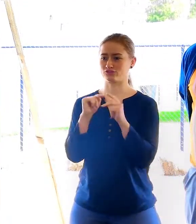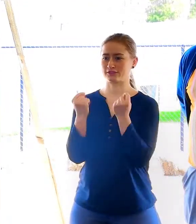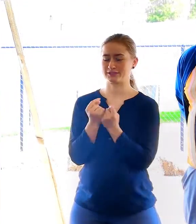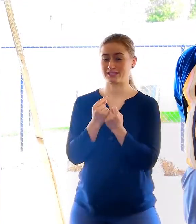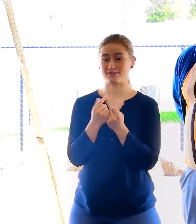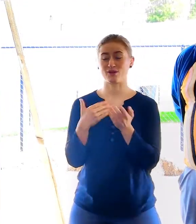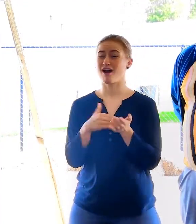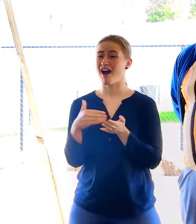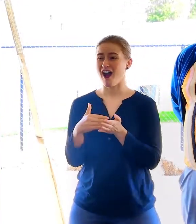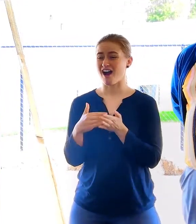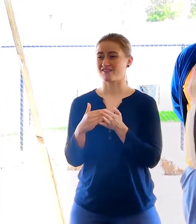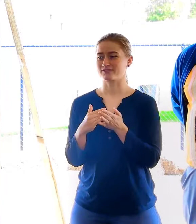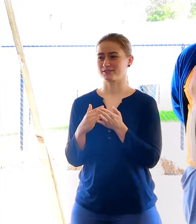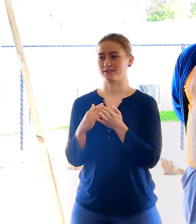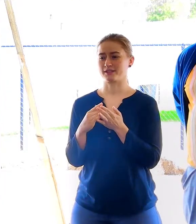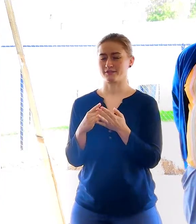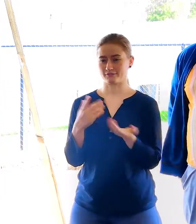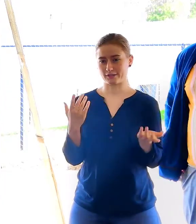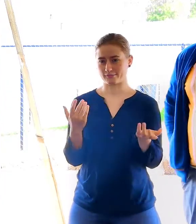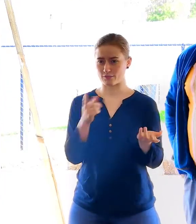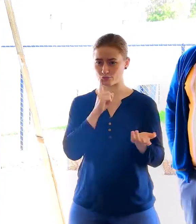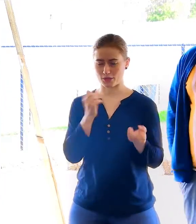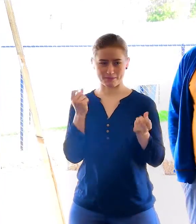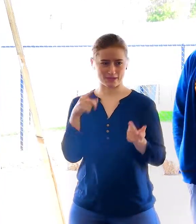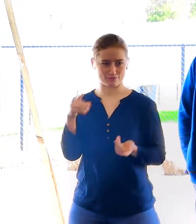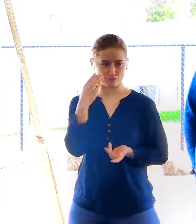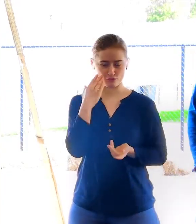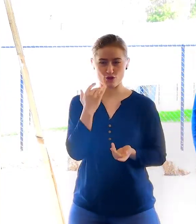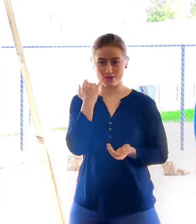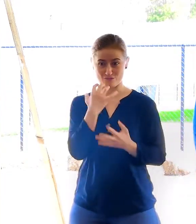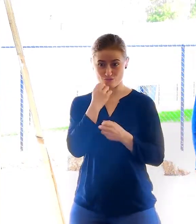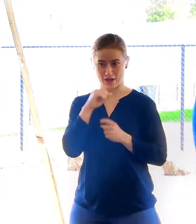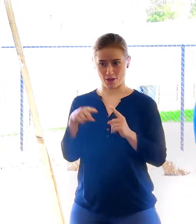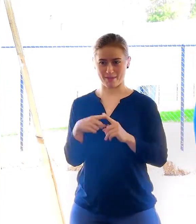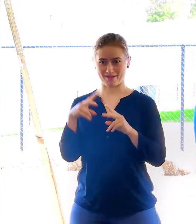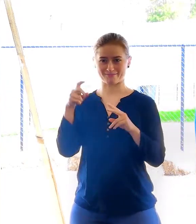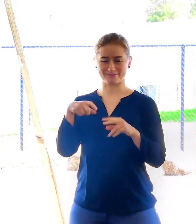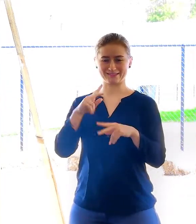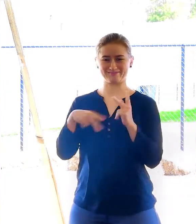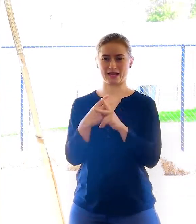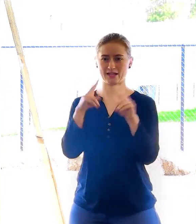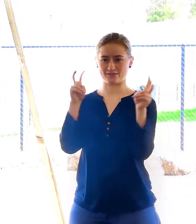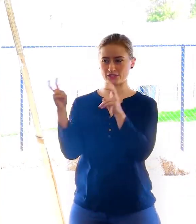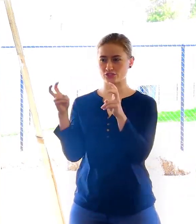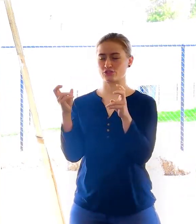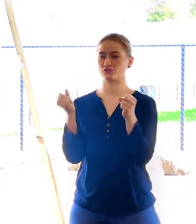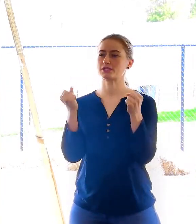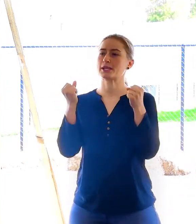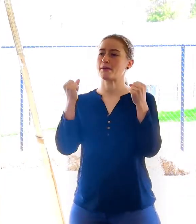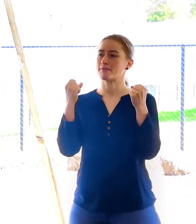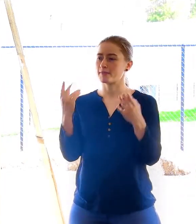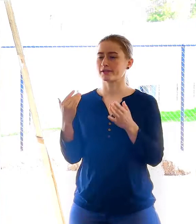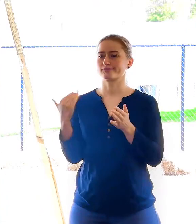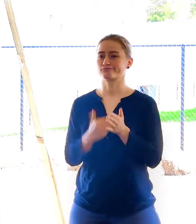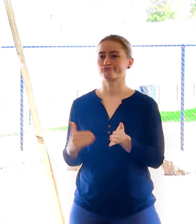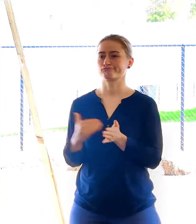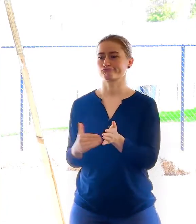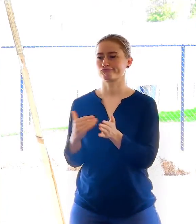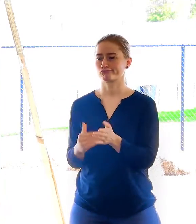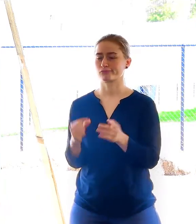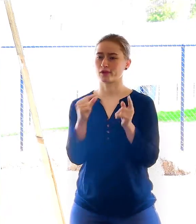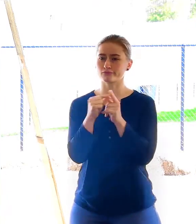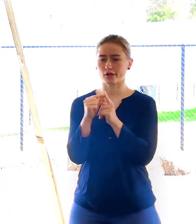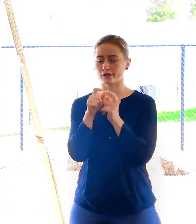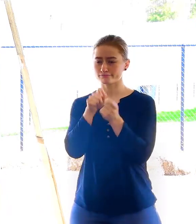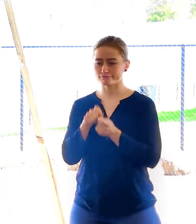often times when, as any of you who care about these issues know, there's a great deal of rhetoric.